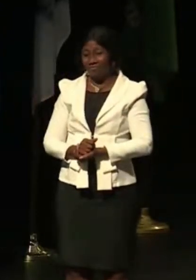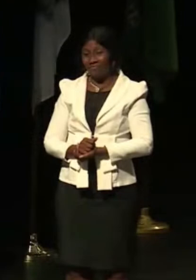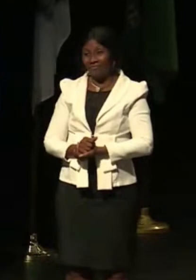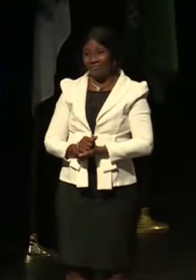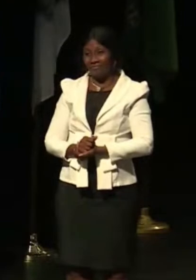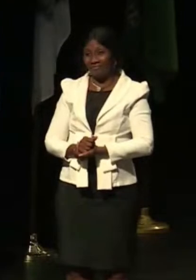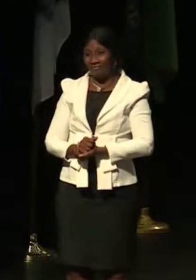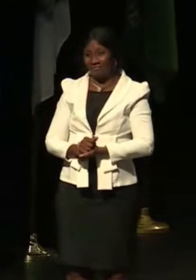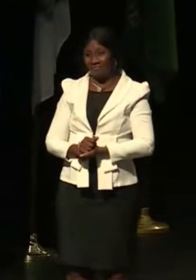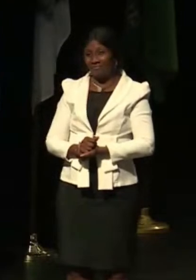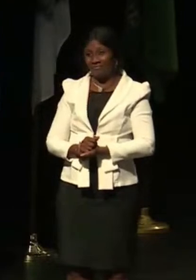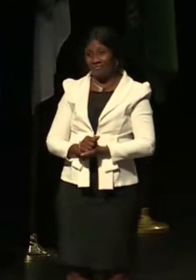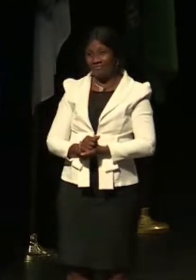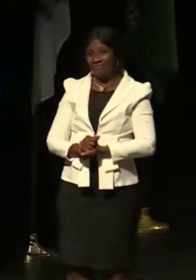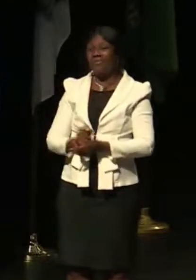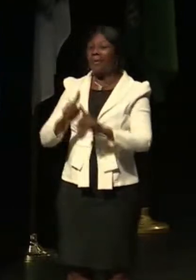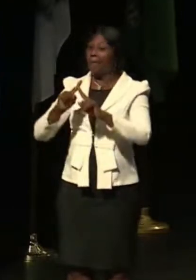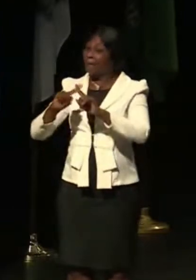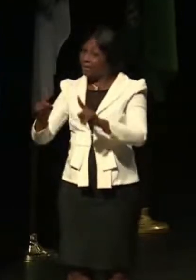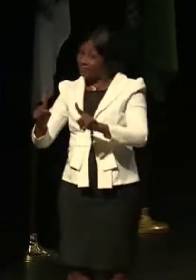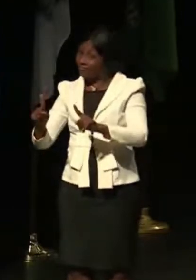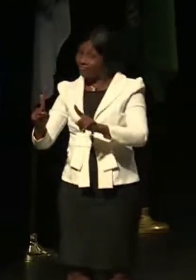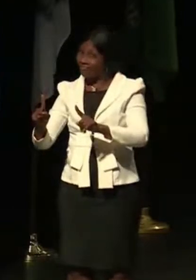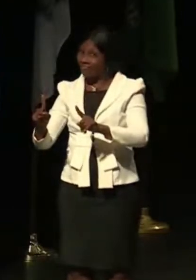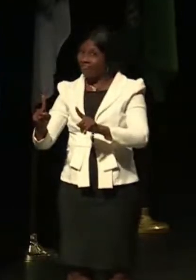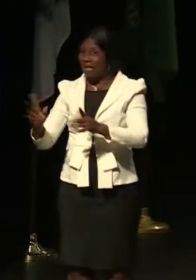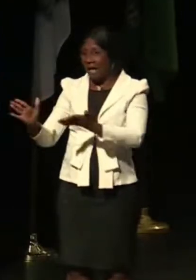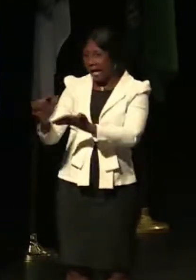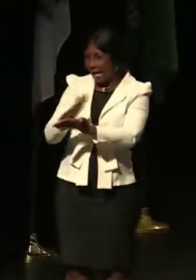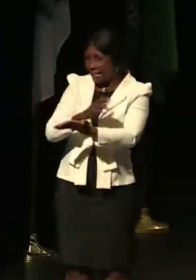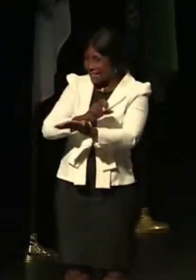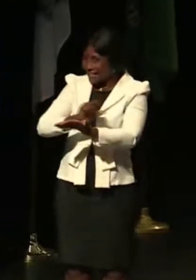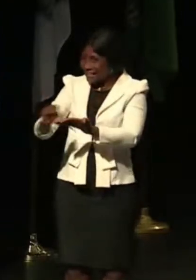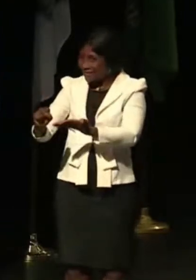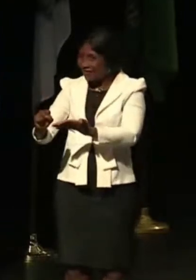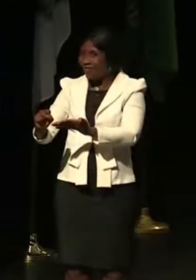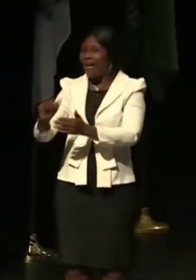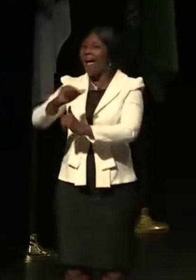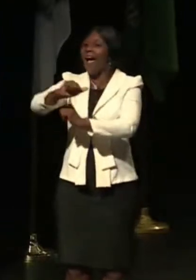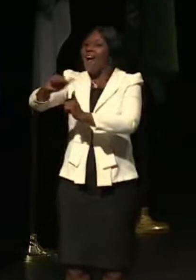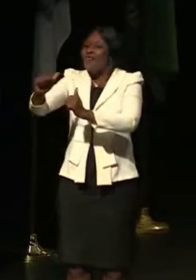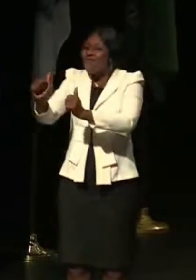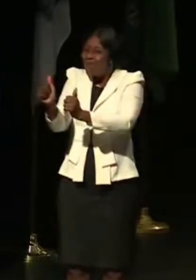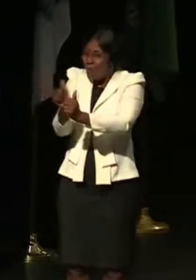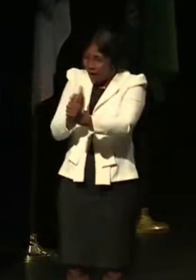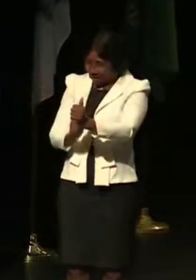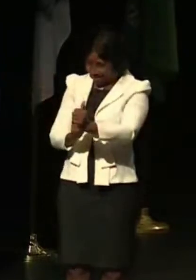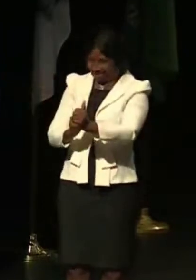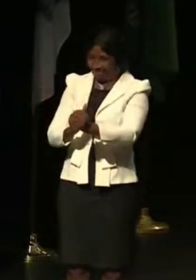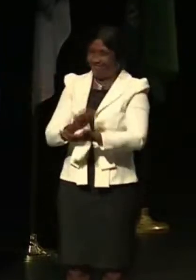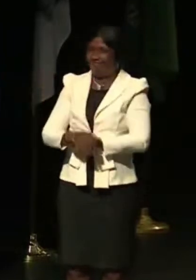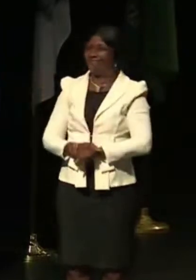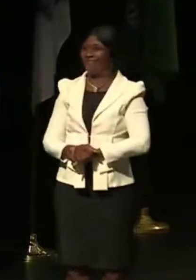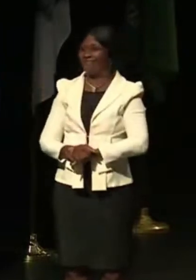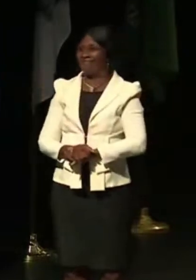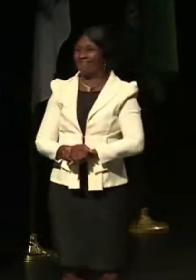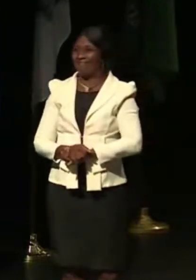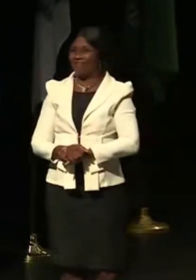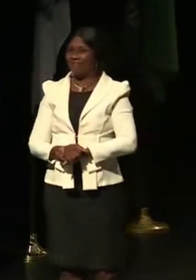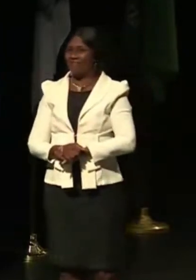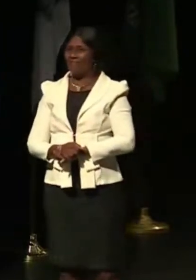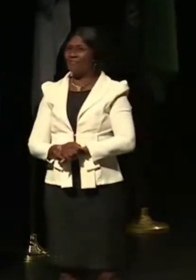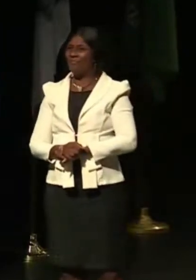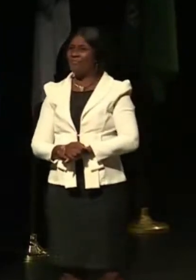real peril. I should tell you that this little engine came about because when we were in